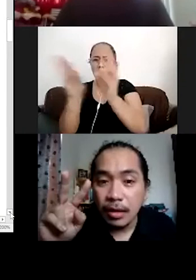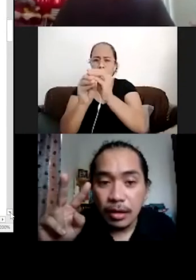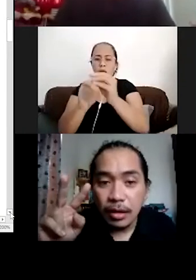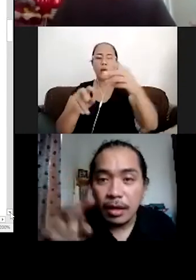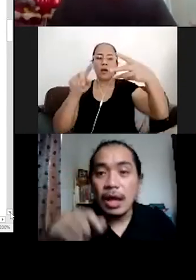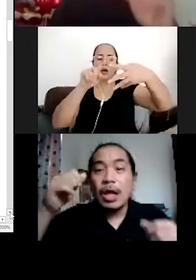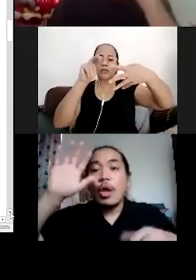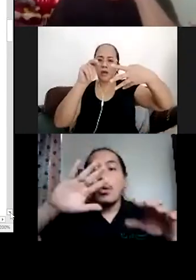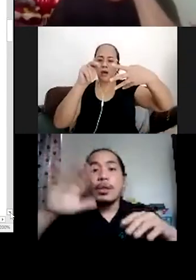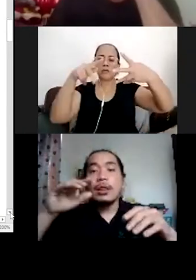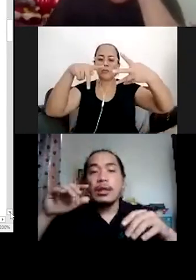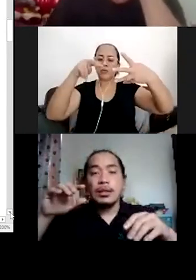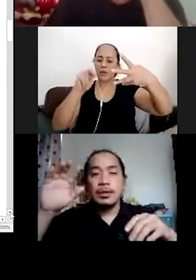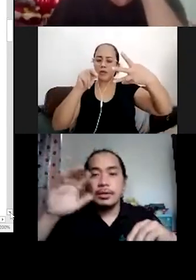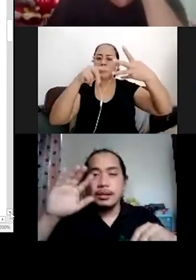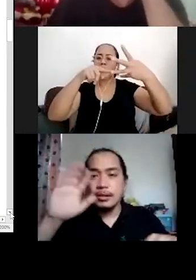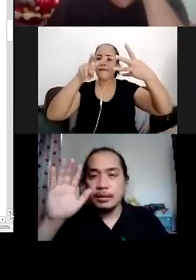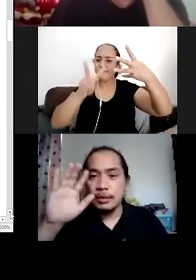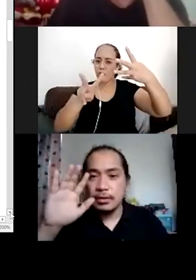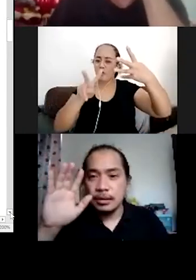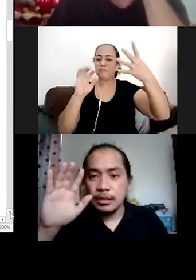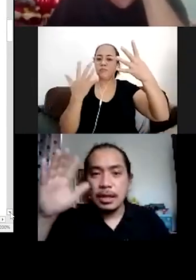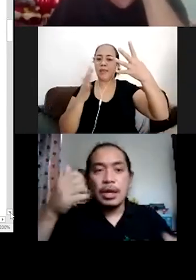verb, or none of the above.